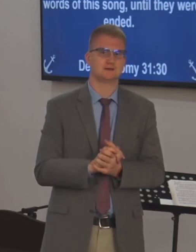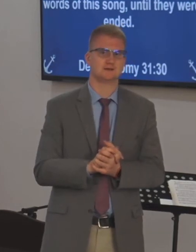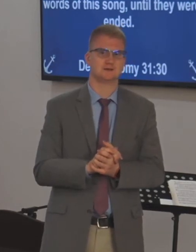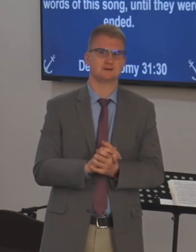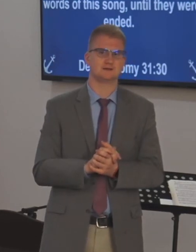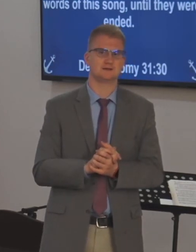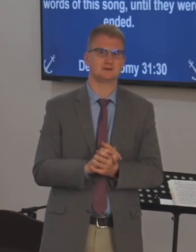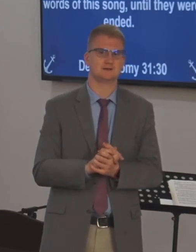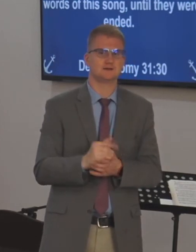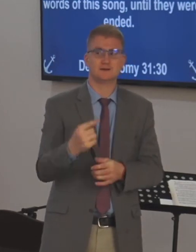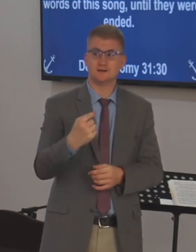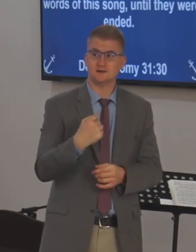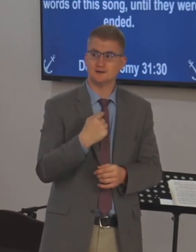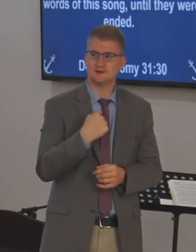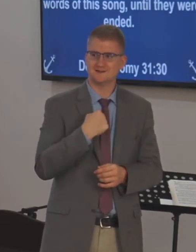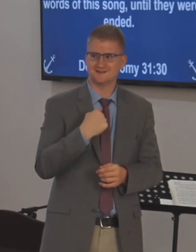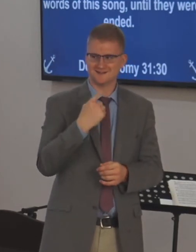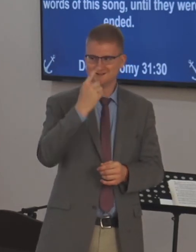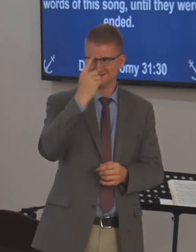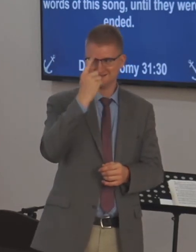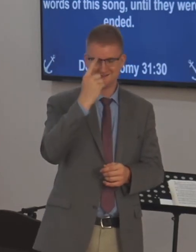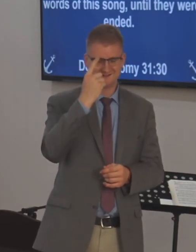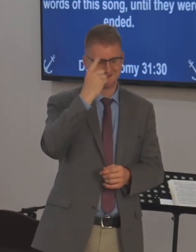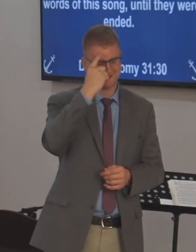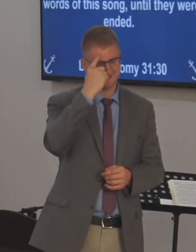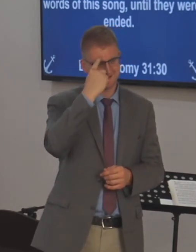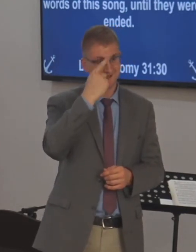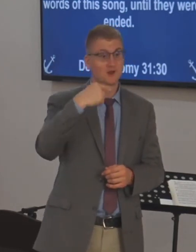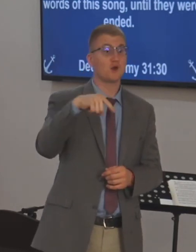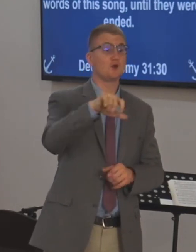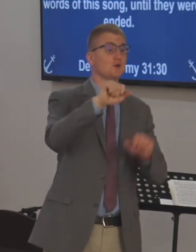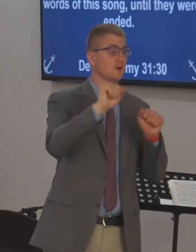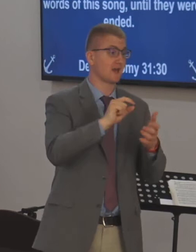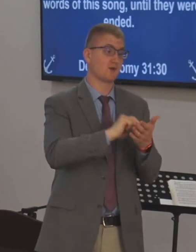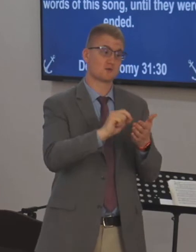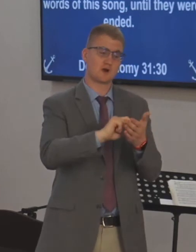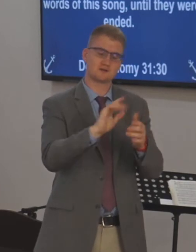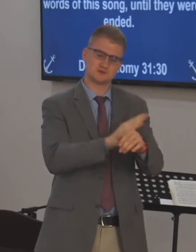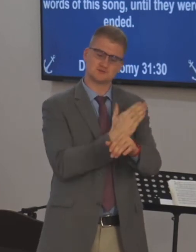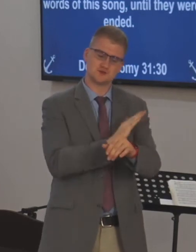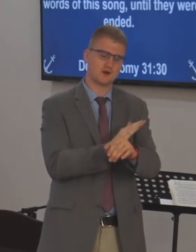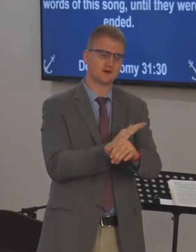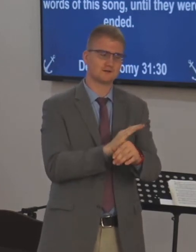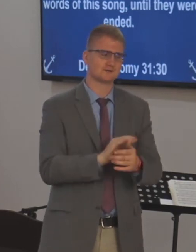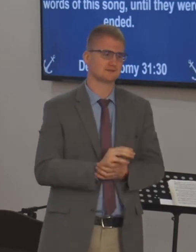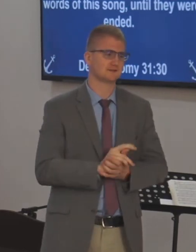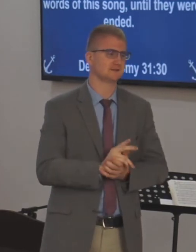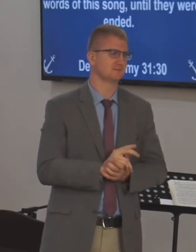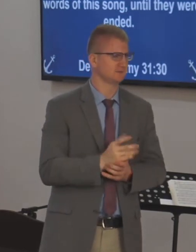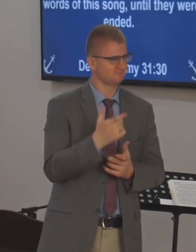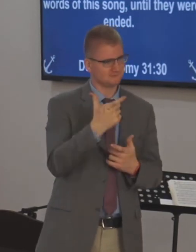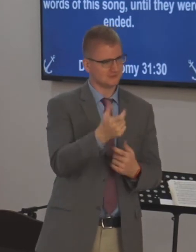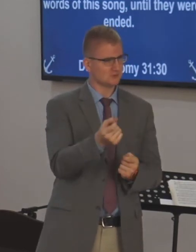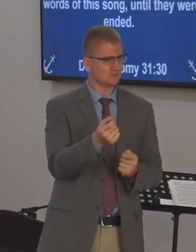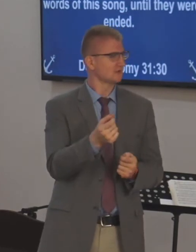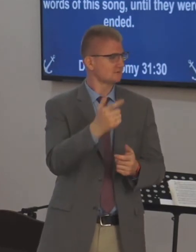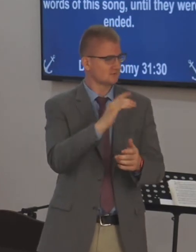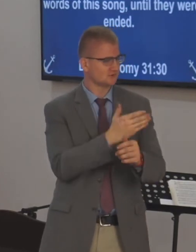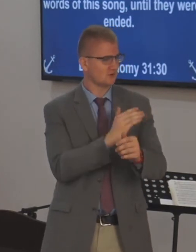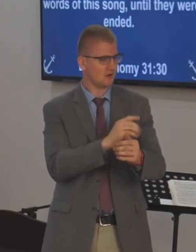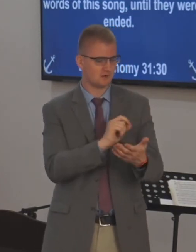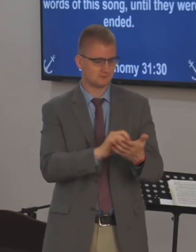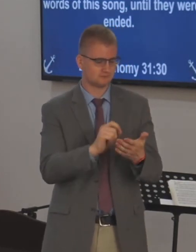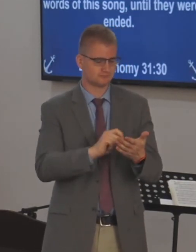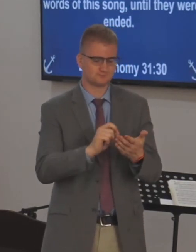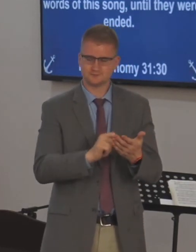I think you could write this. You could write a song. Wouldn't it be interesting to write a song on the basis of this? It would be amazing.